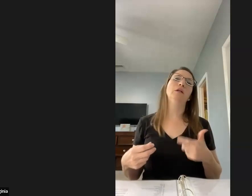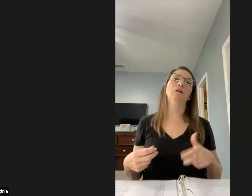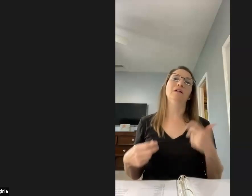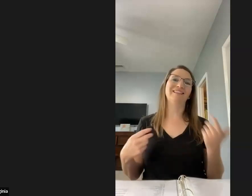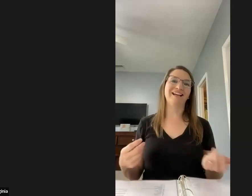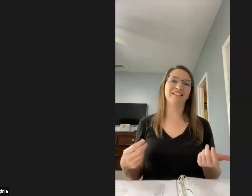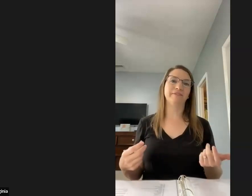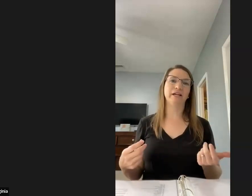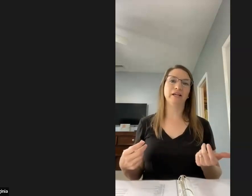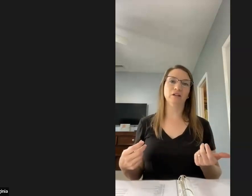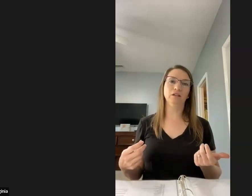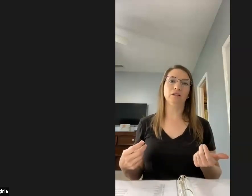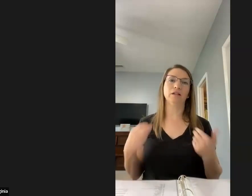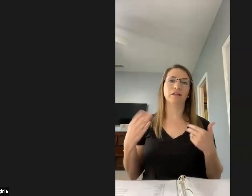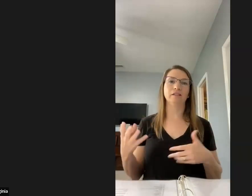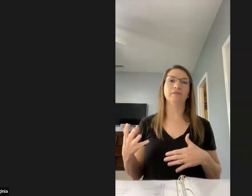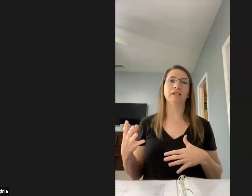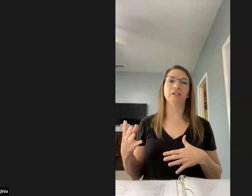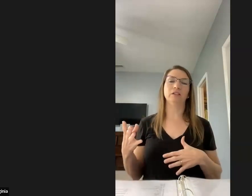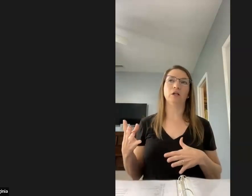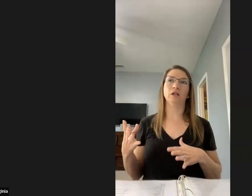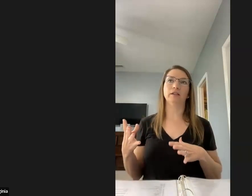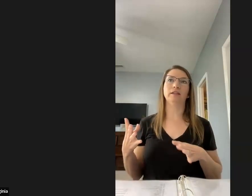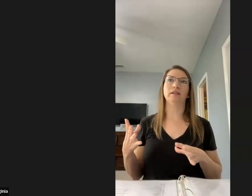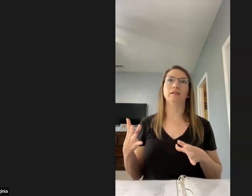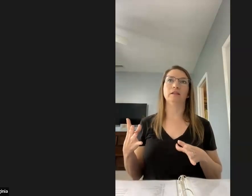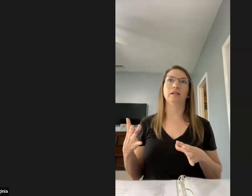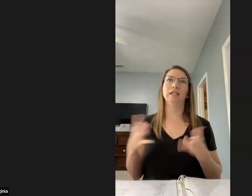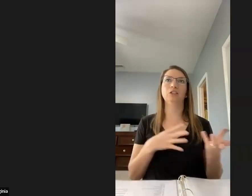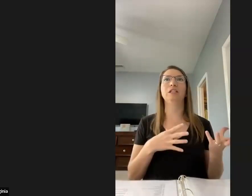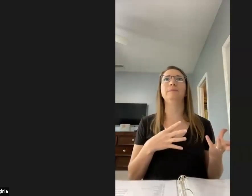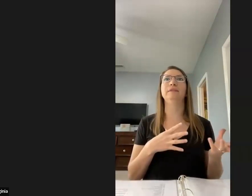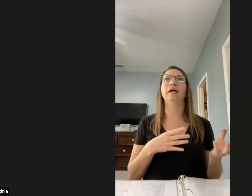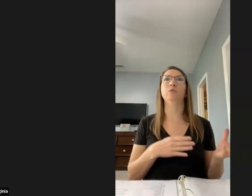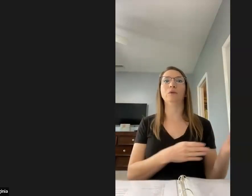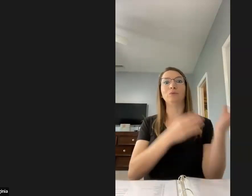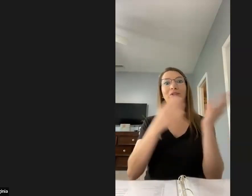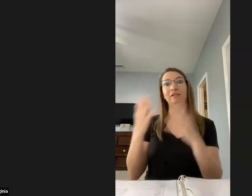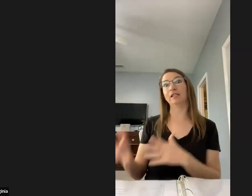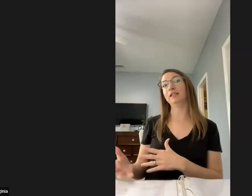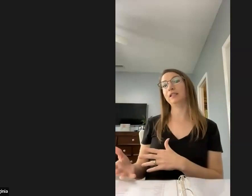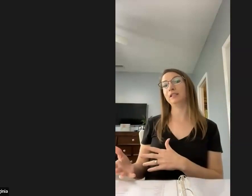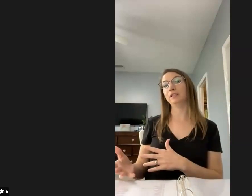call a classifier. And classifiers are handshapes that represent